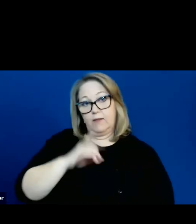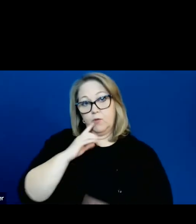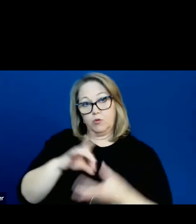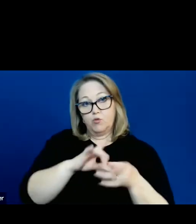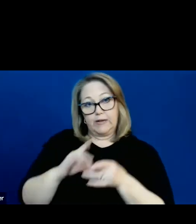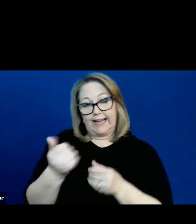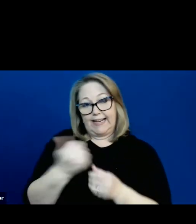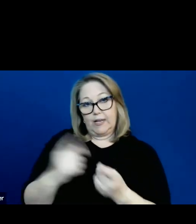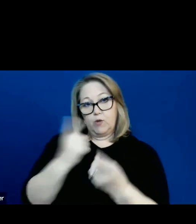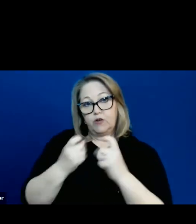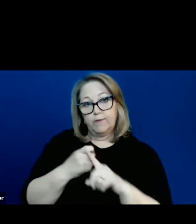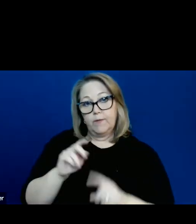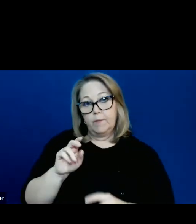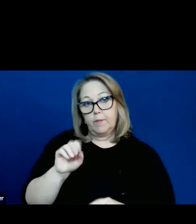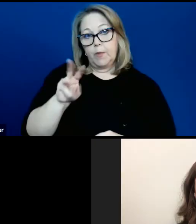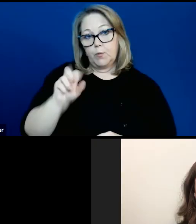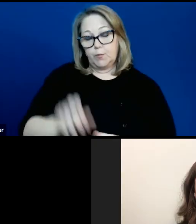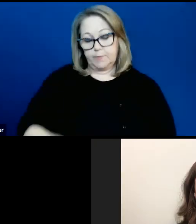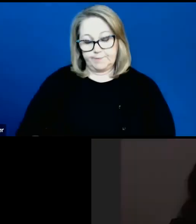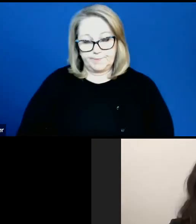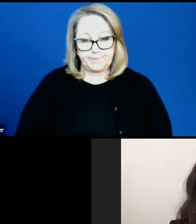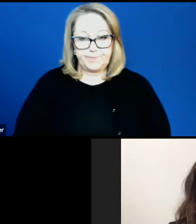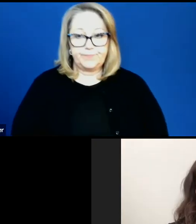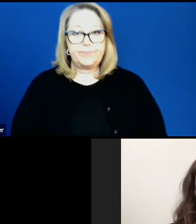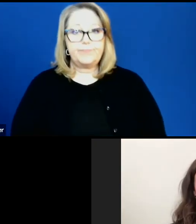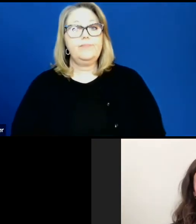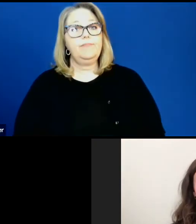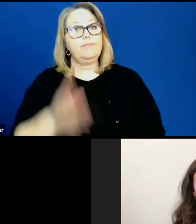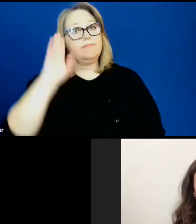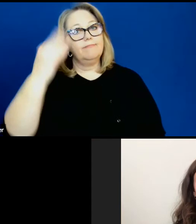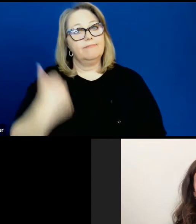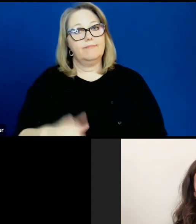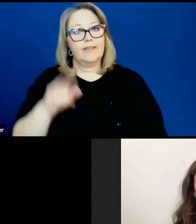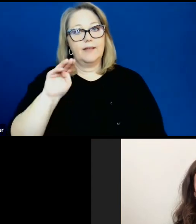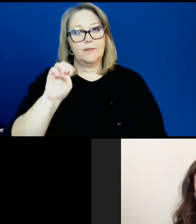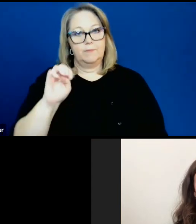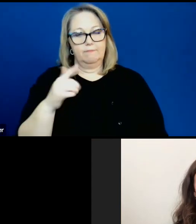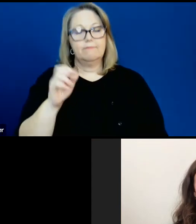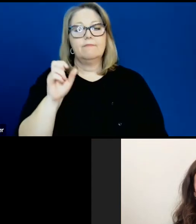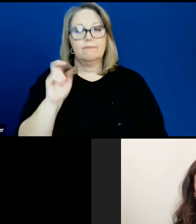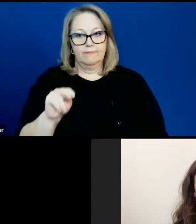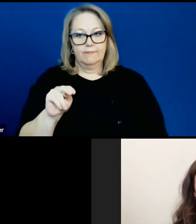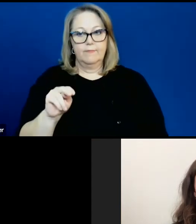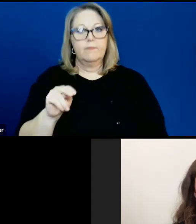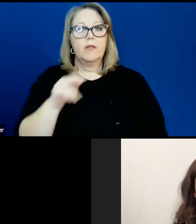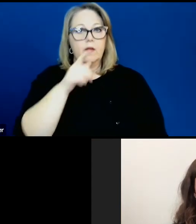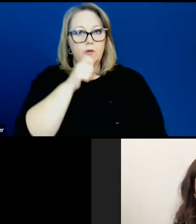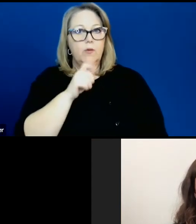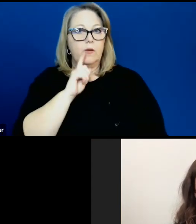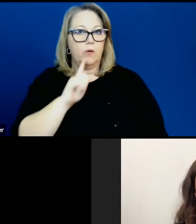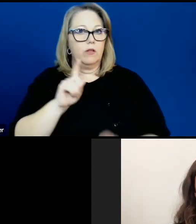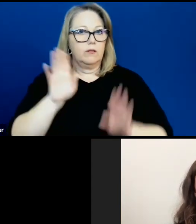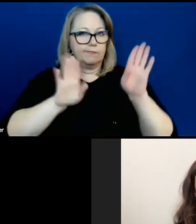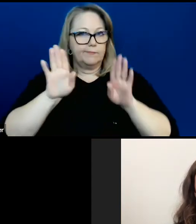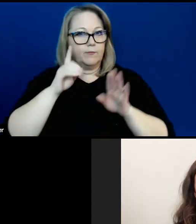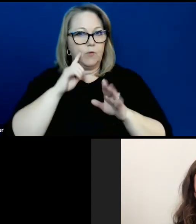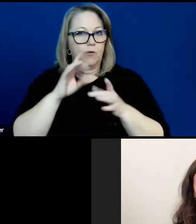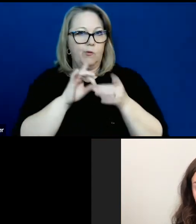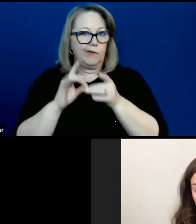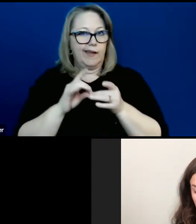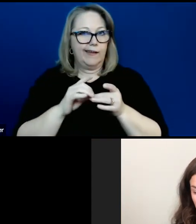Thank you, Governor. This is Megan Delaney, Governor's Syslex Communications Director. Again, we'll use the raise hand function to coordinate the Q&A